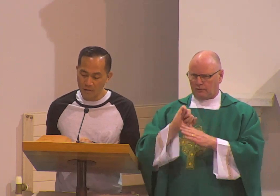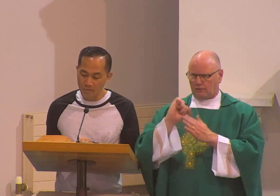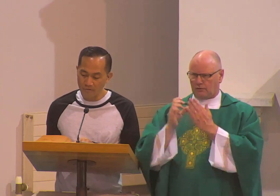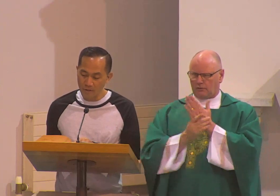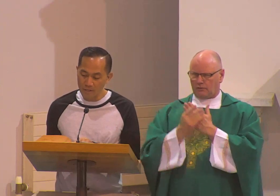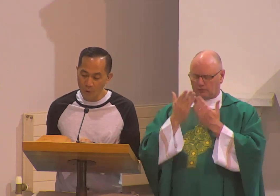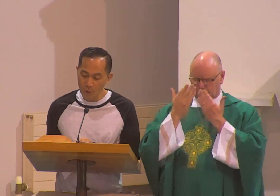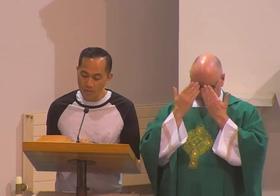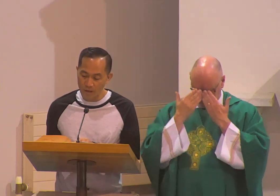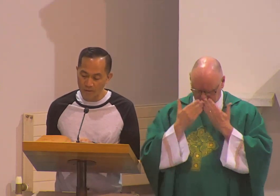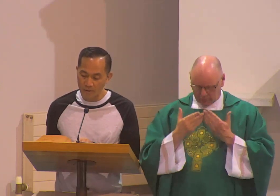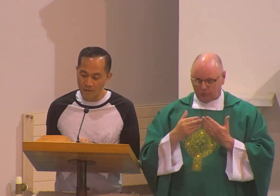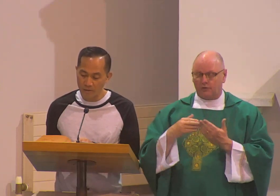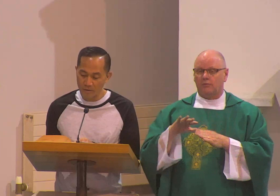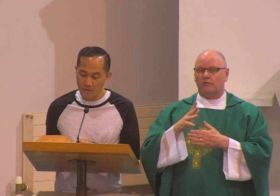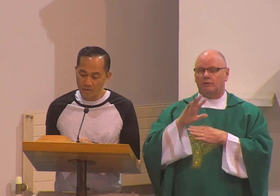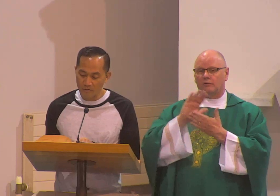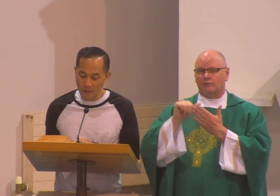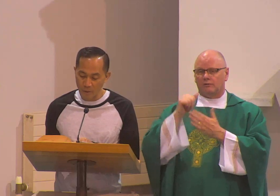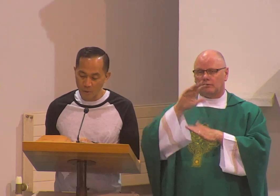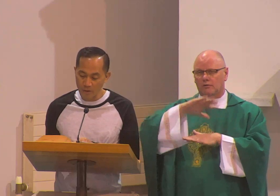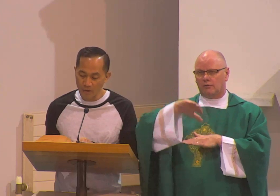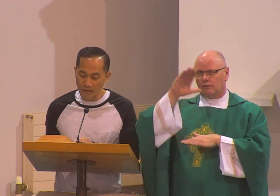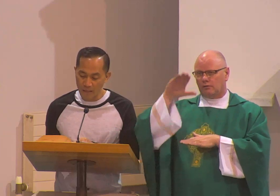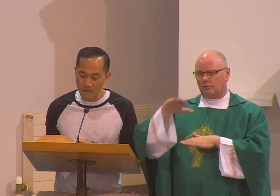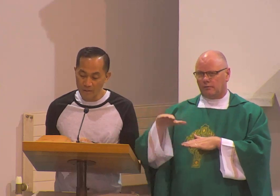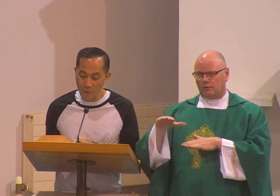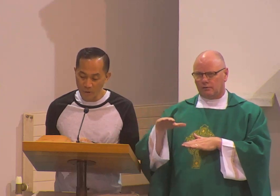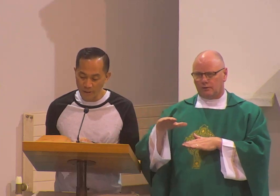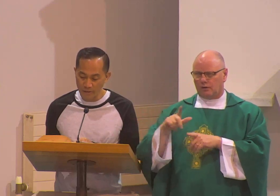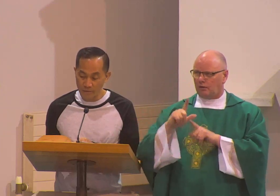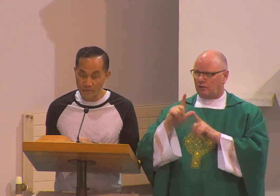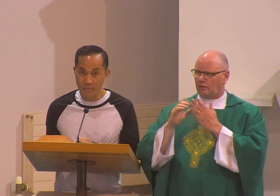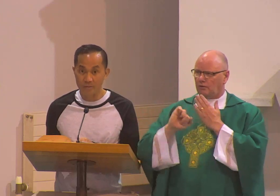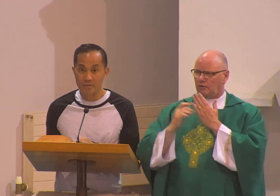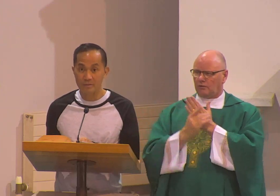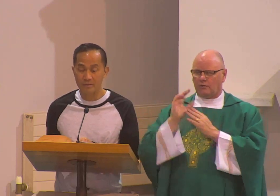down before his holy mountain, for the Lord our God is holy.